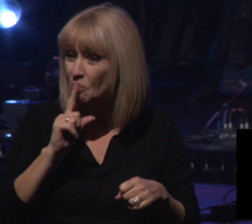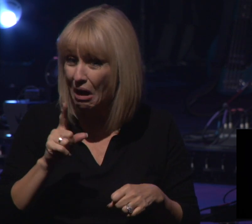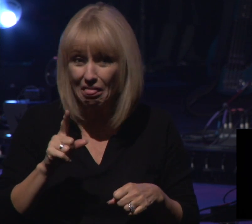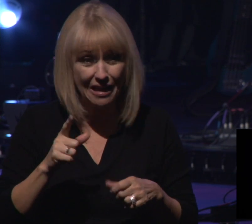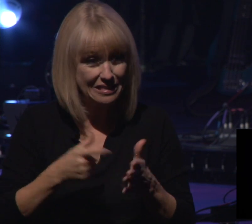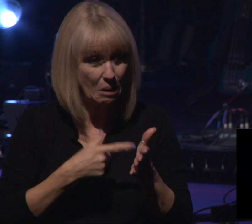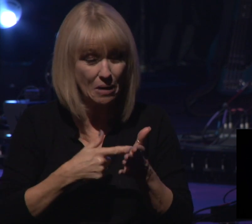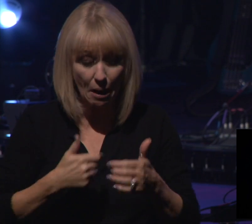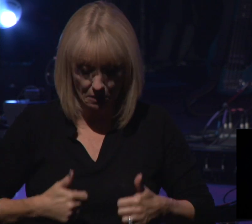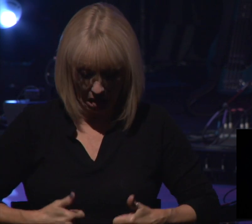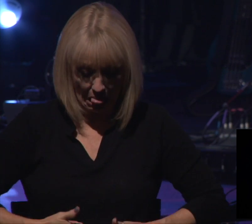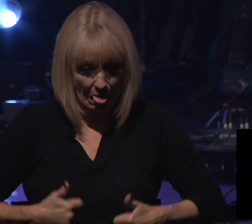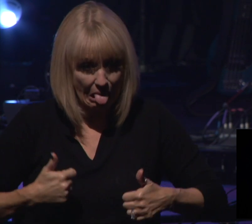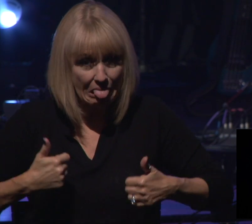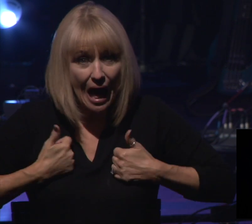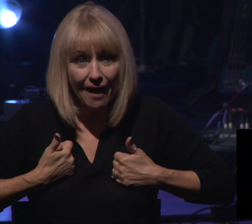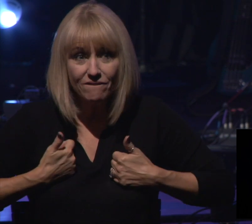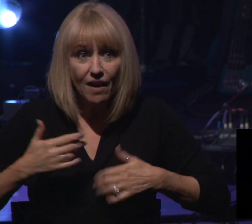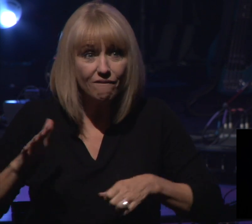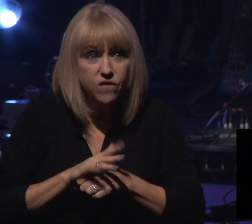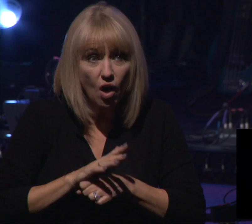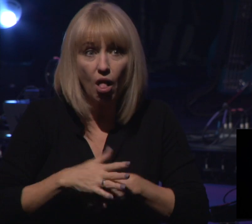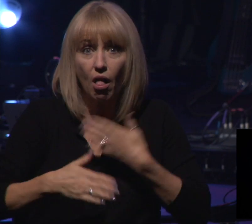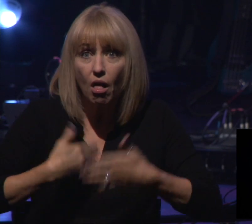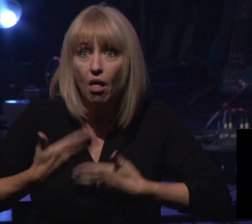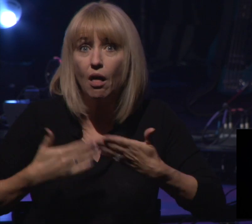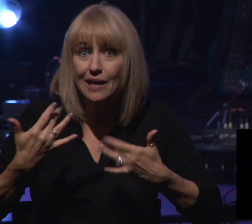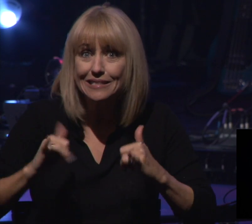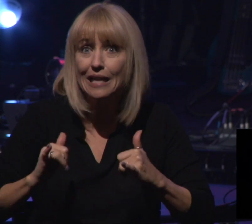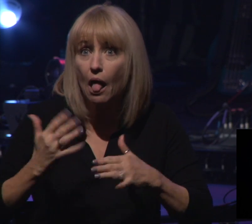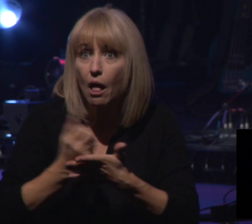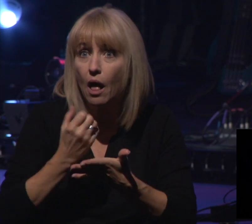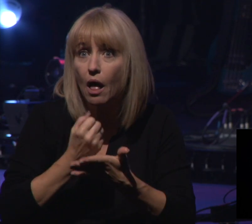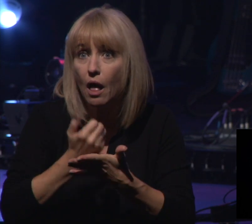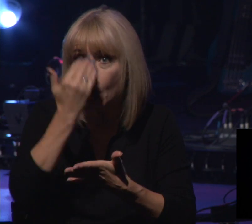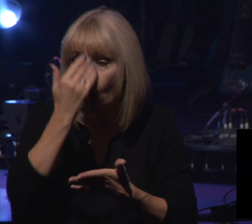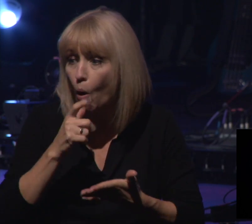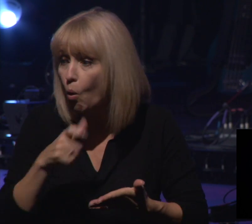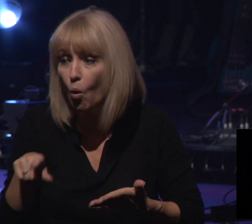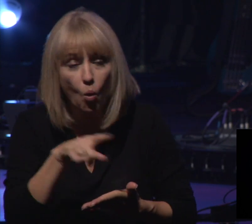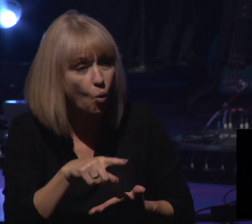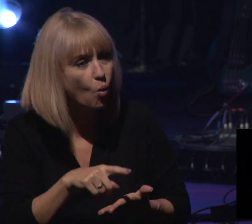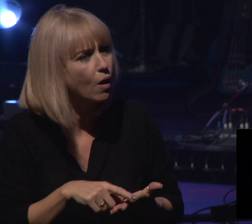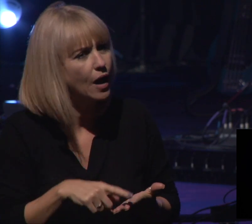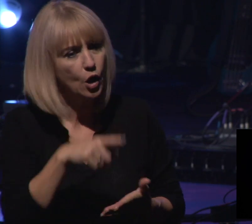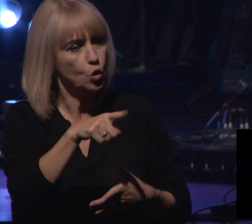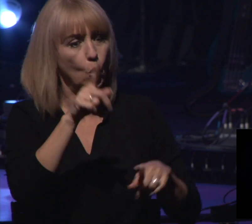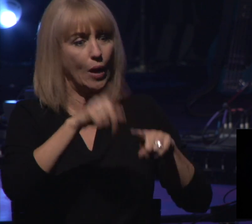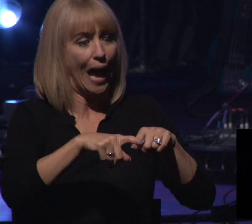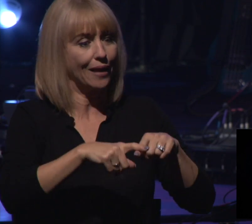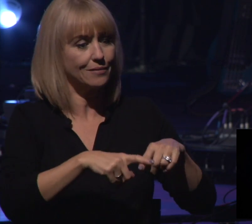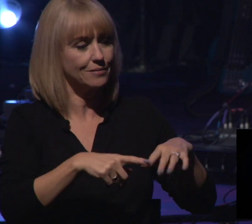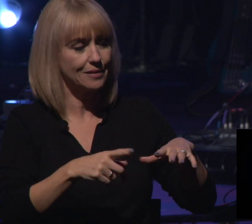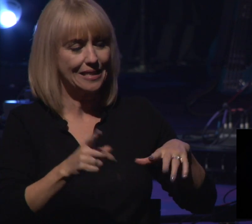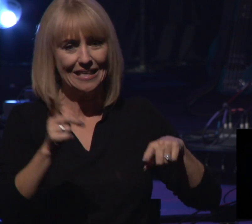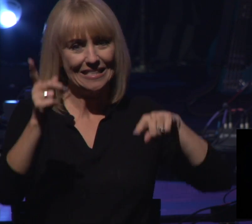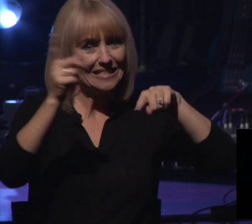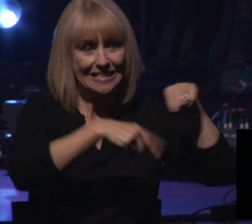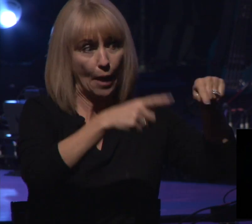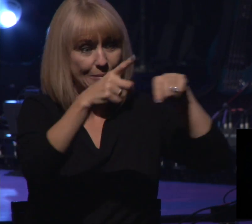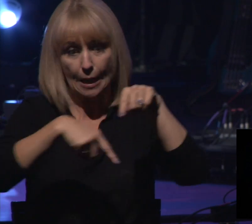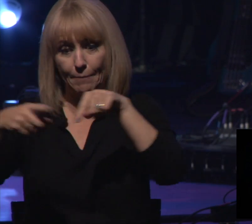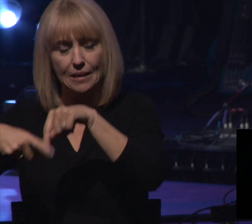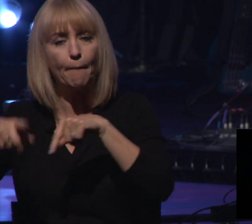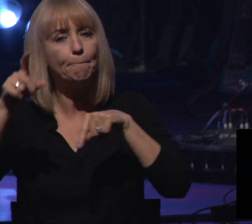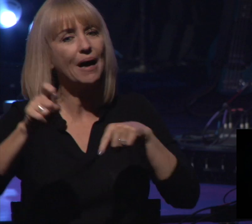a lifetime to really get to know someone well. But you got to start with know. You can't skip on this and go the others, or we're going to